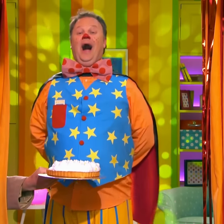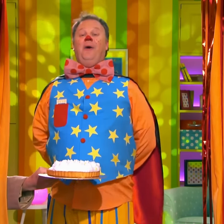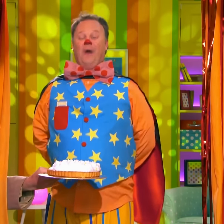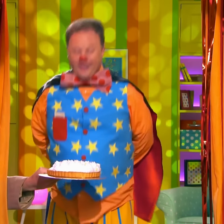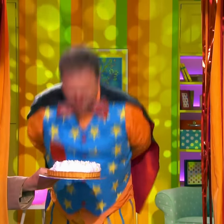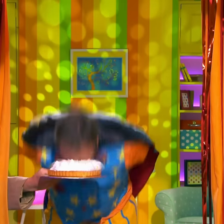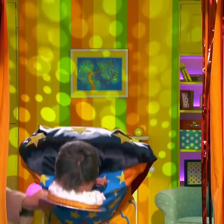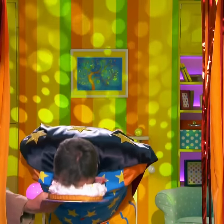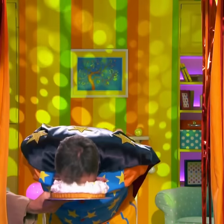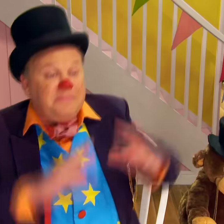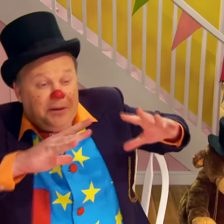are welcome.